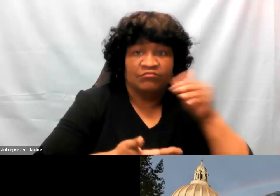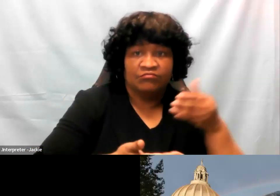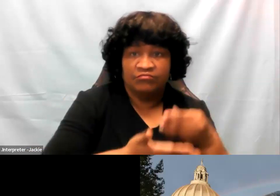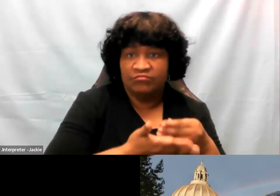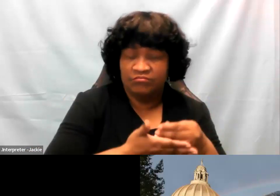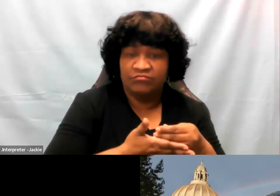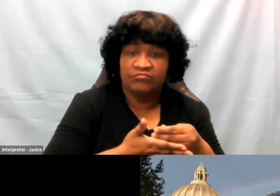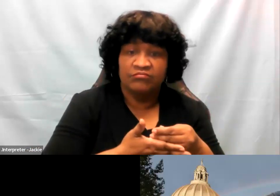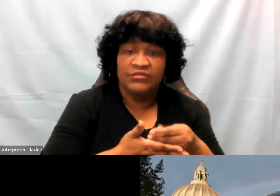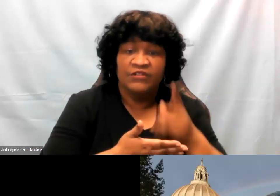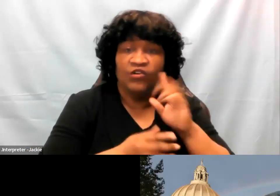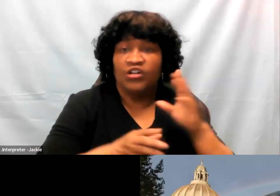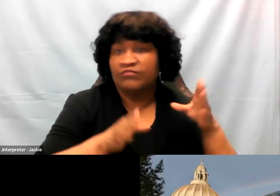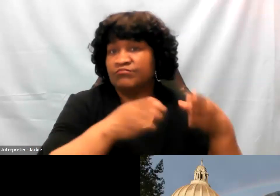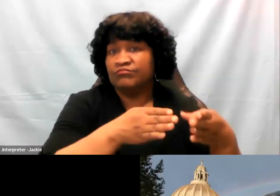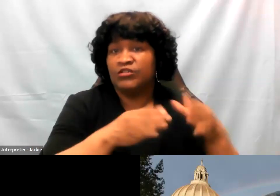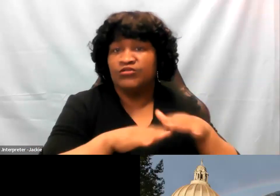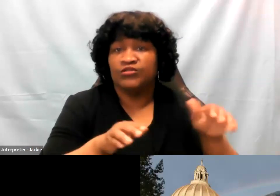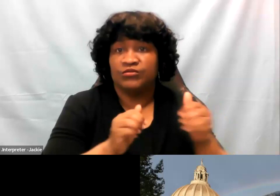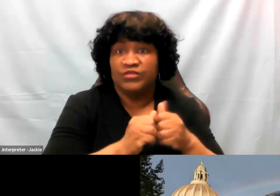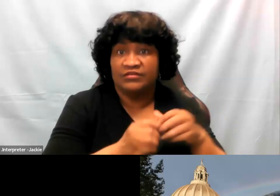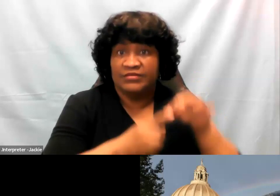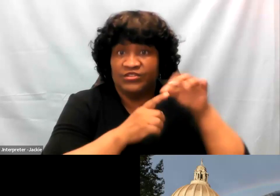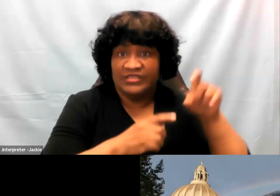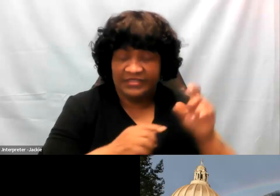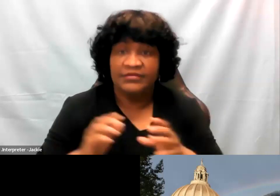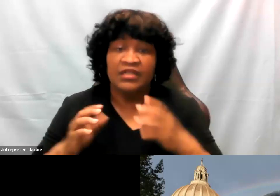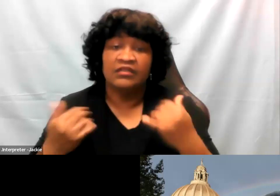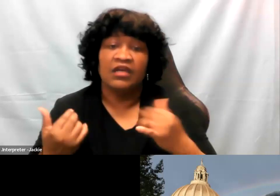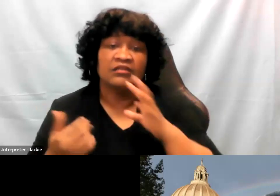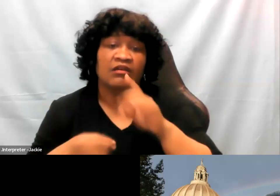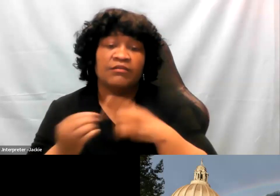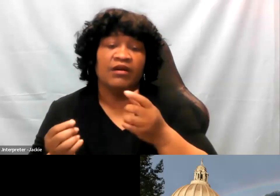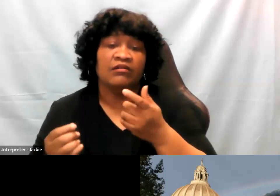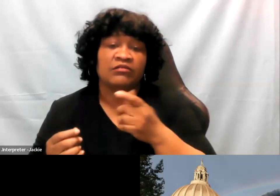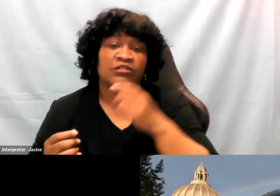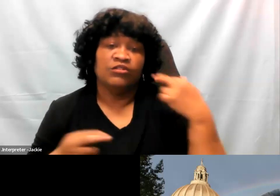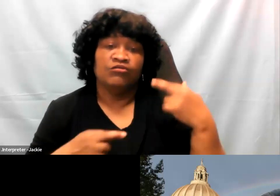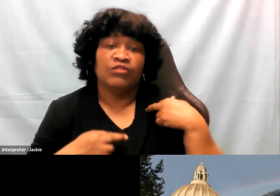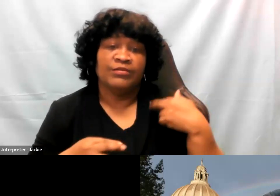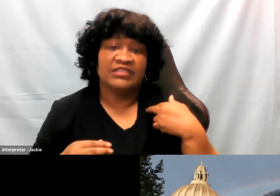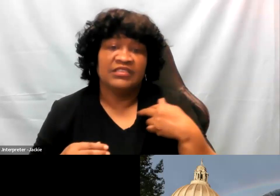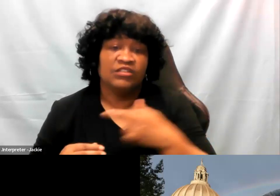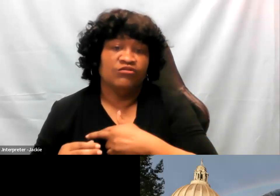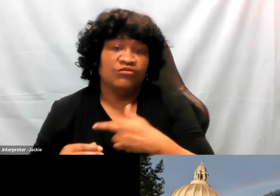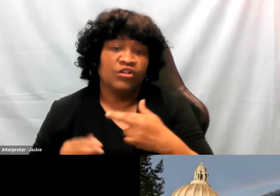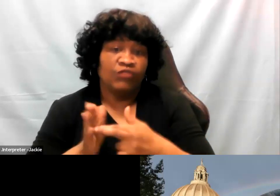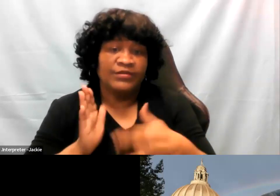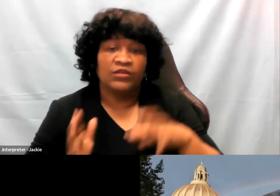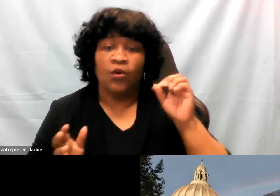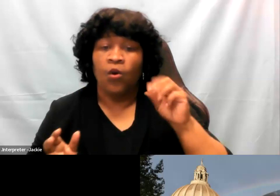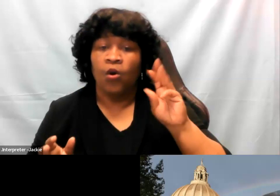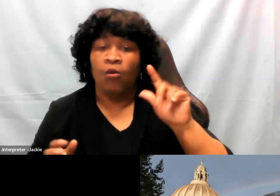of addressing that. So I'm going to start off with Representative Orwell's bill. I was hoping she would be here for this, but she's